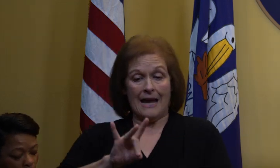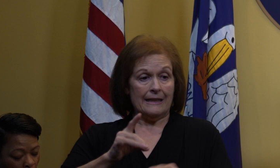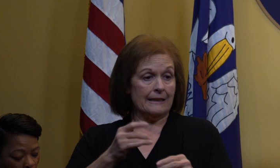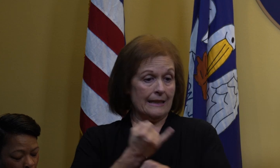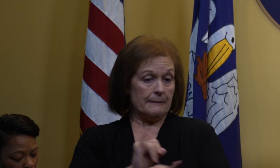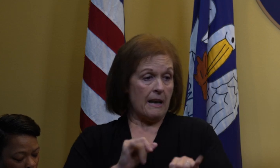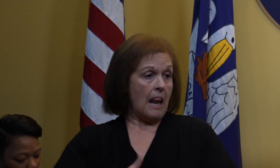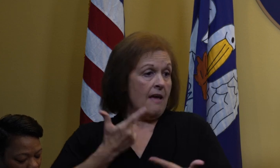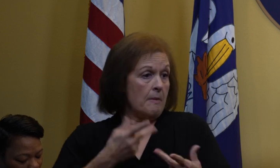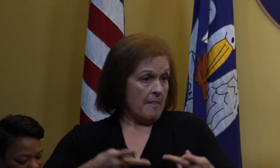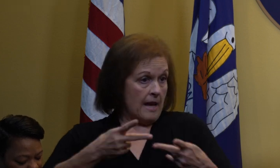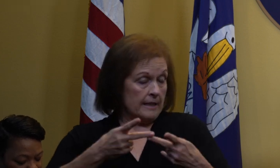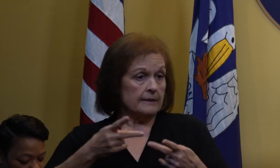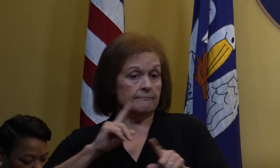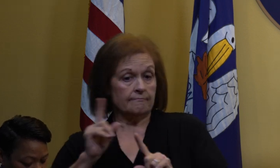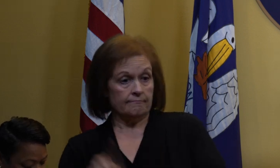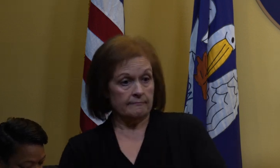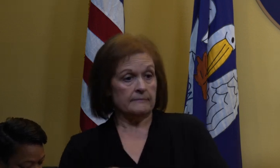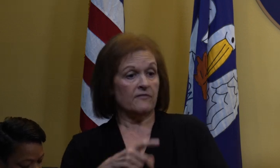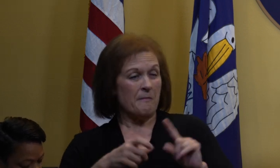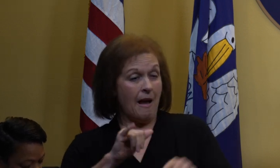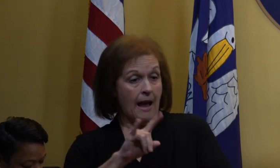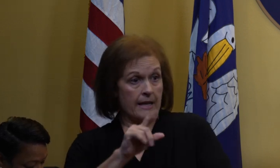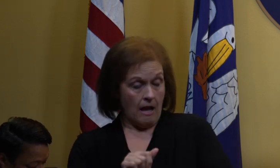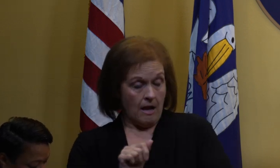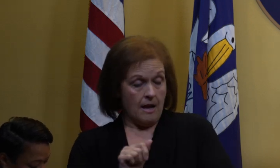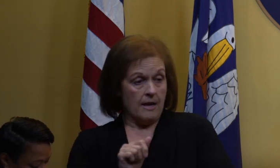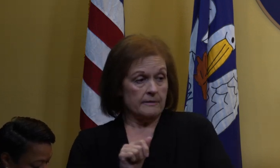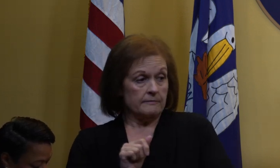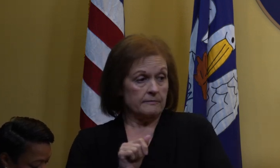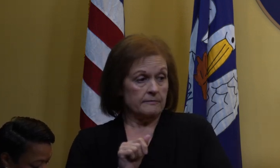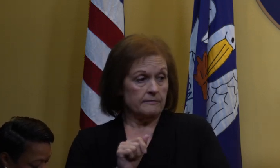living facilities identified by the ordinance post-Ida to be